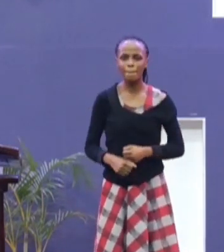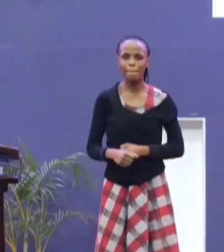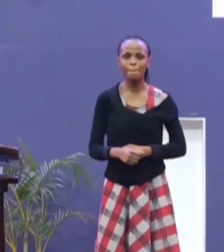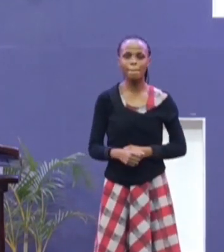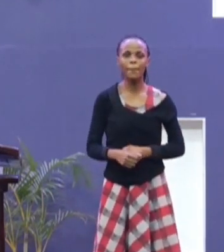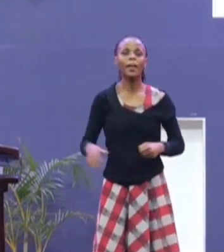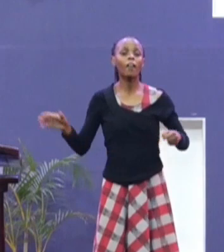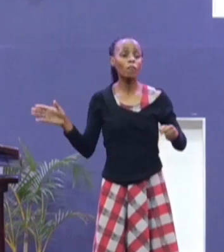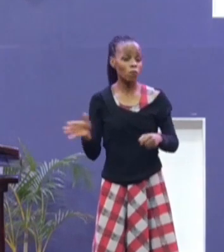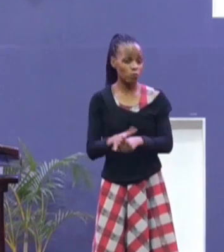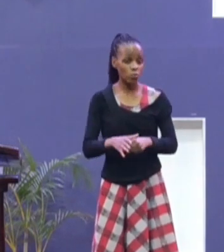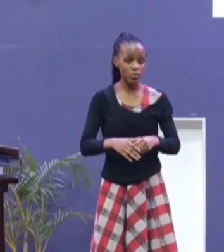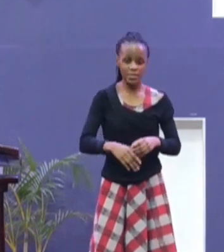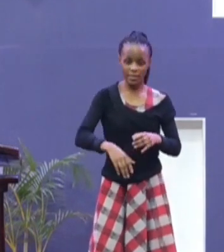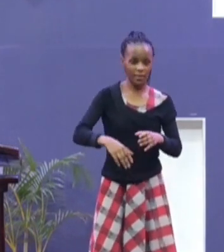fully armed,